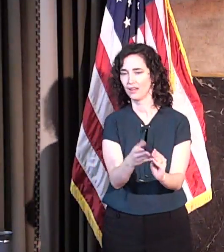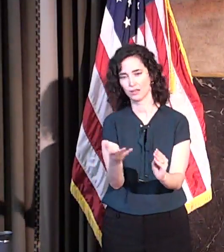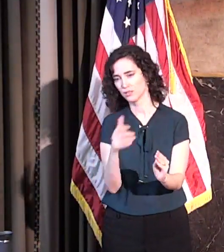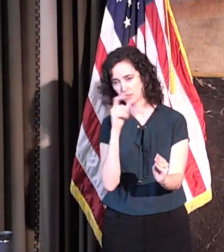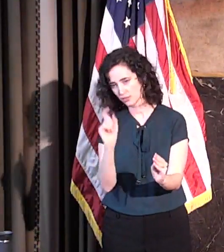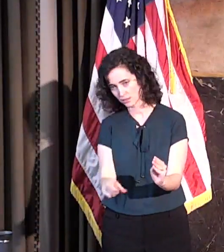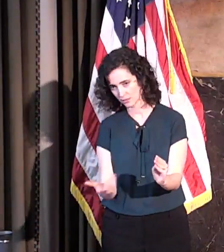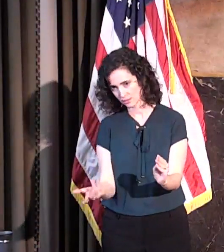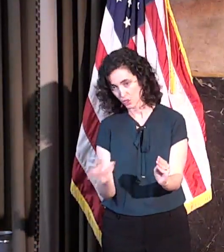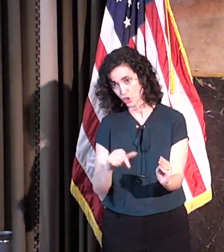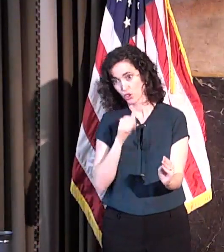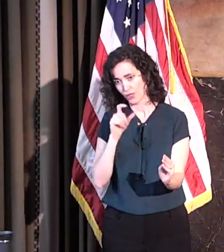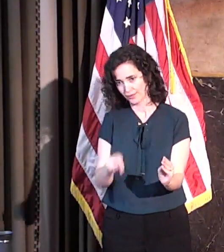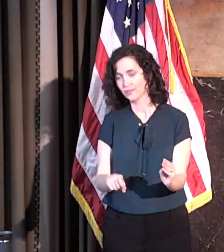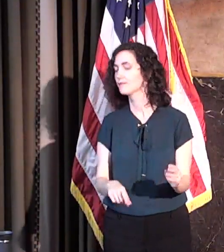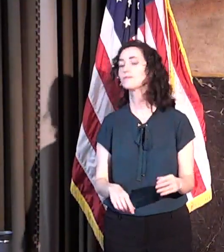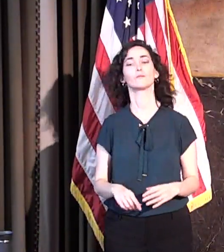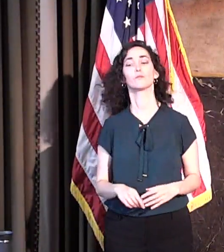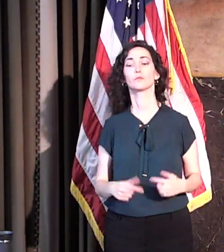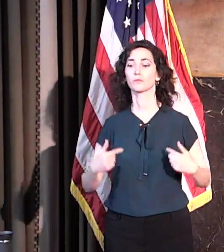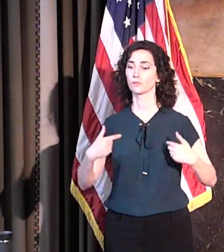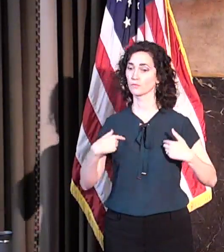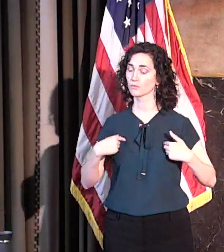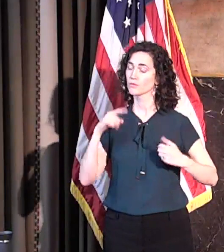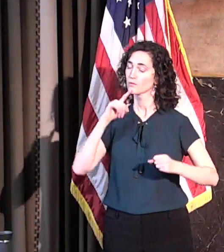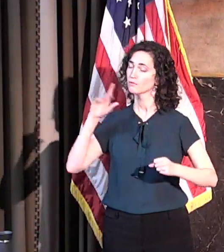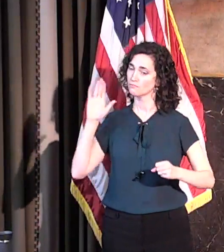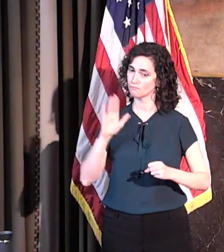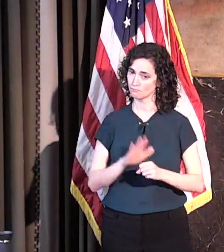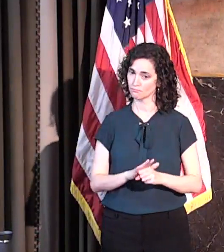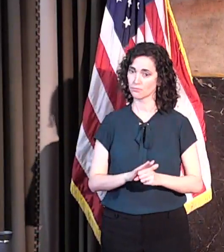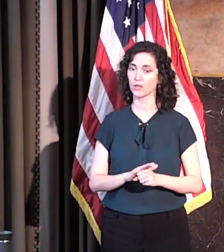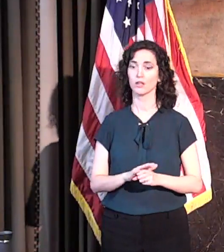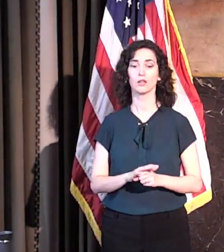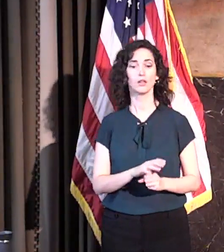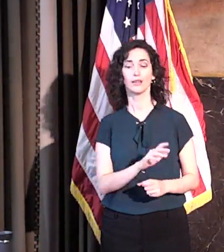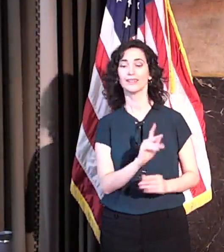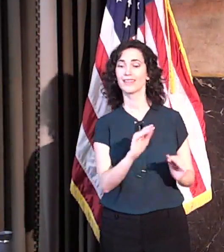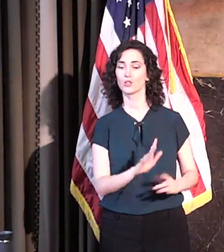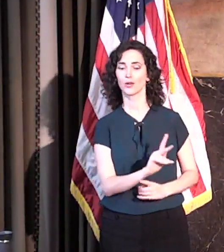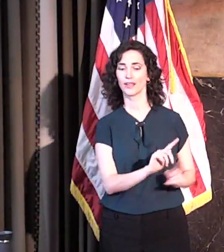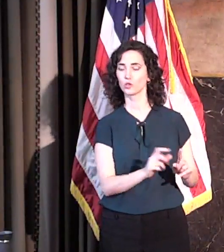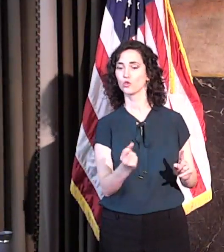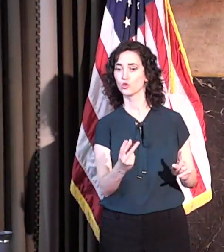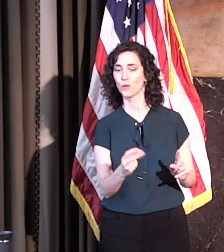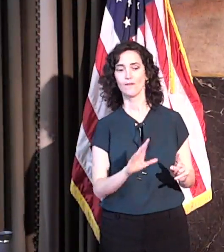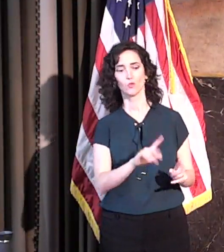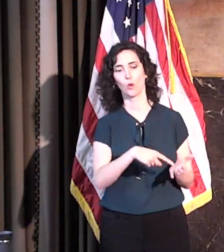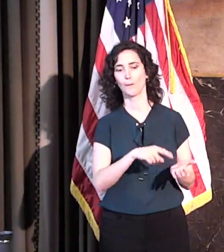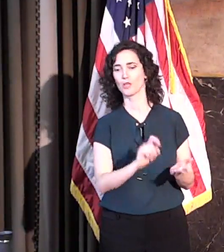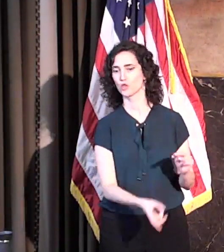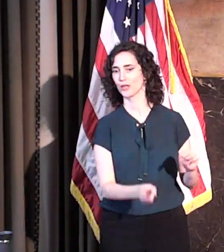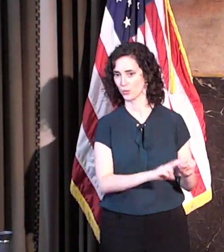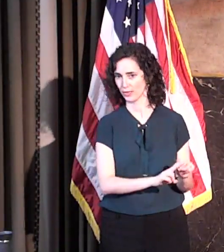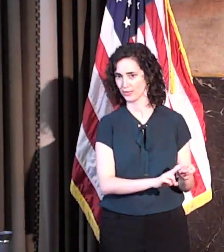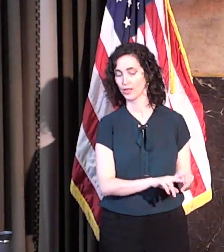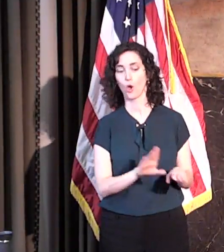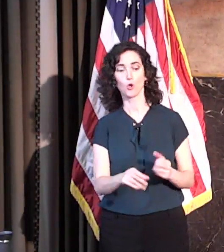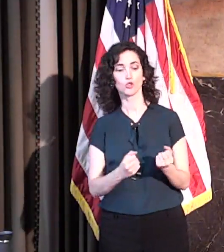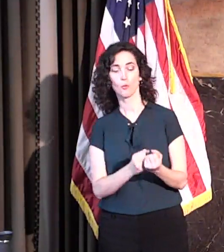this. I am committed to more pay for K through 12 teachers and support staff. That's in the